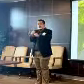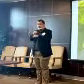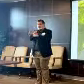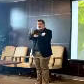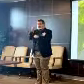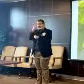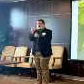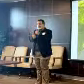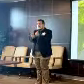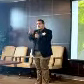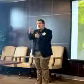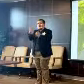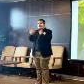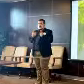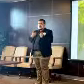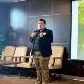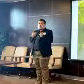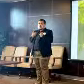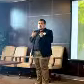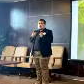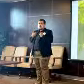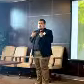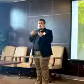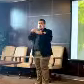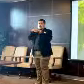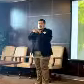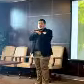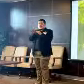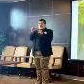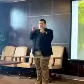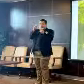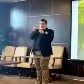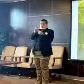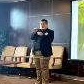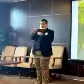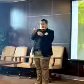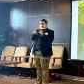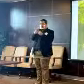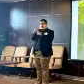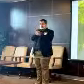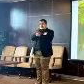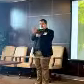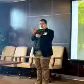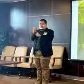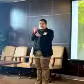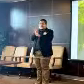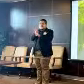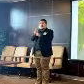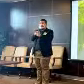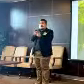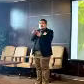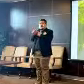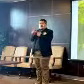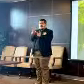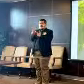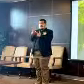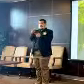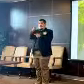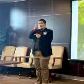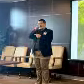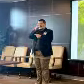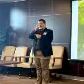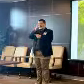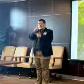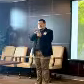when everyone is on board. We entered panic mode in our house when COVID-19 arrived. We ran strict protocols